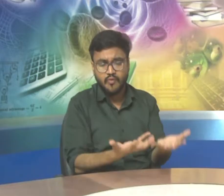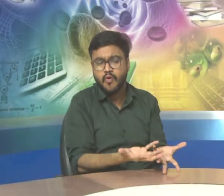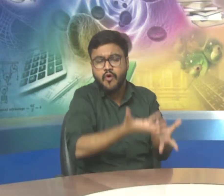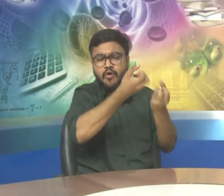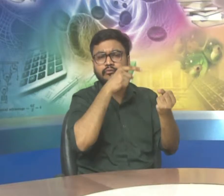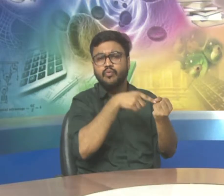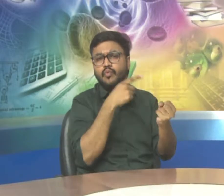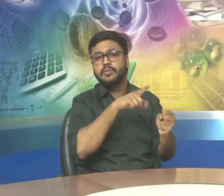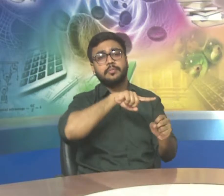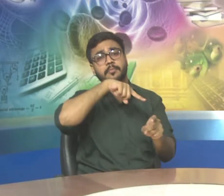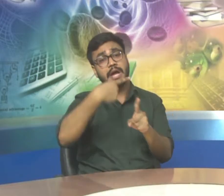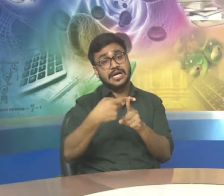meaning of work,